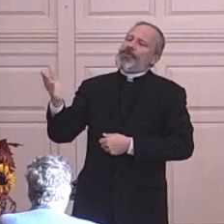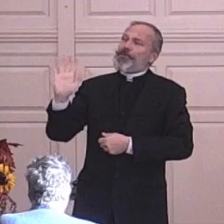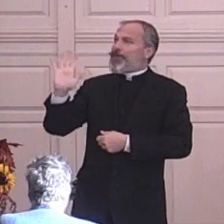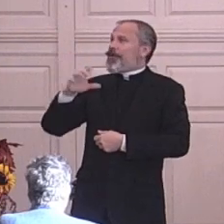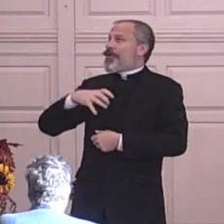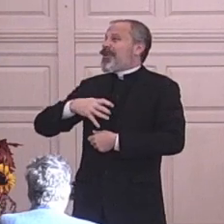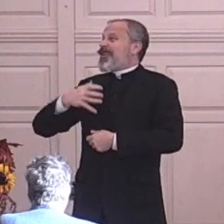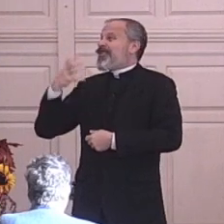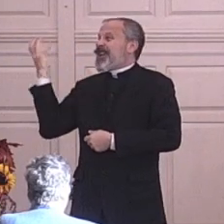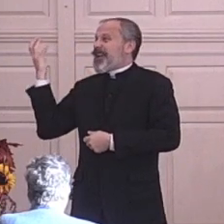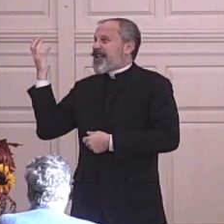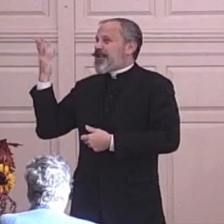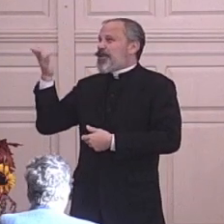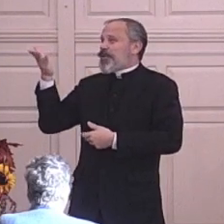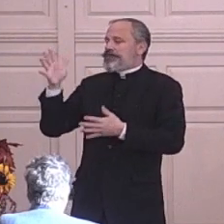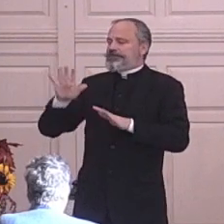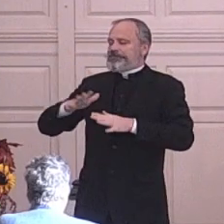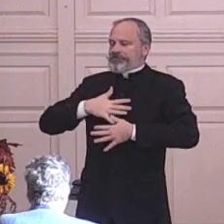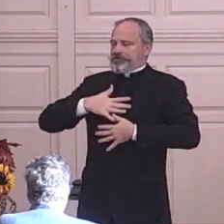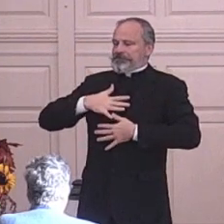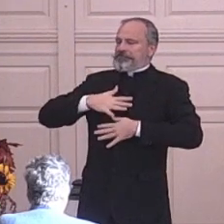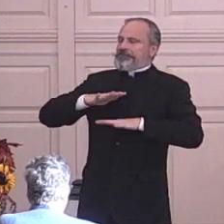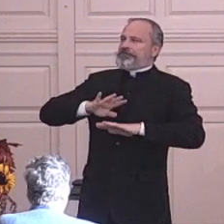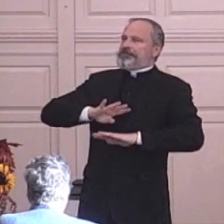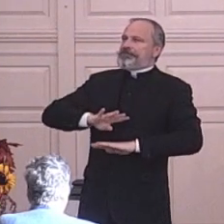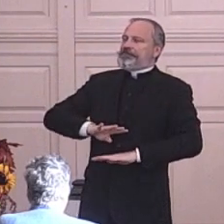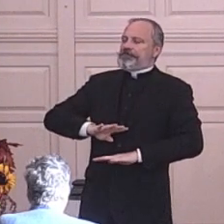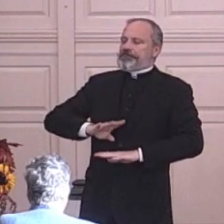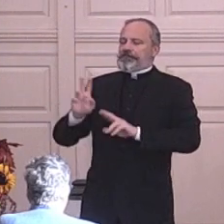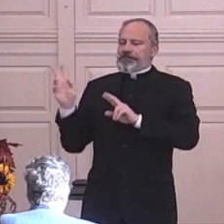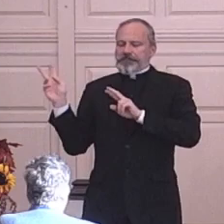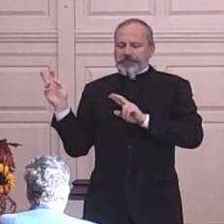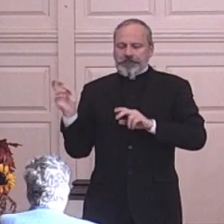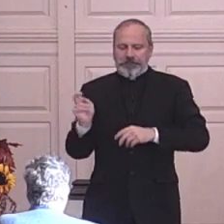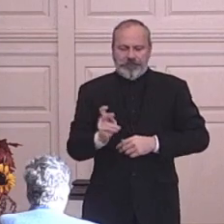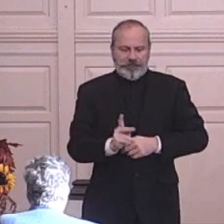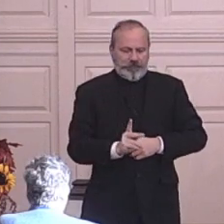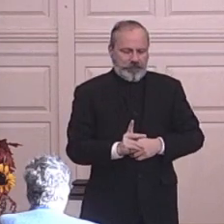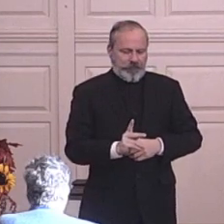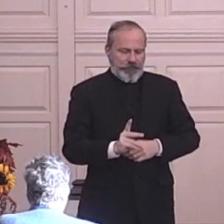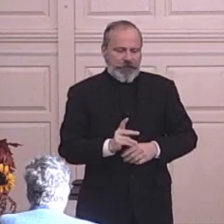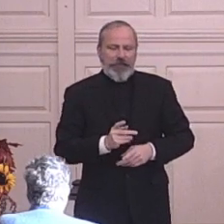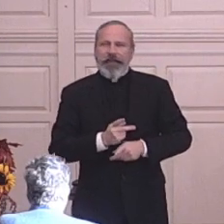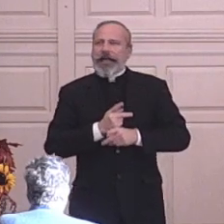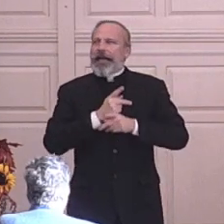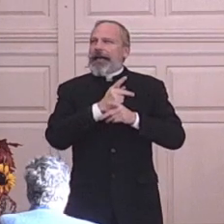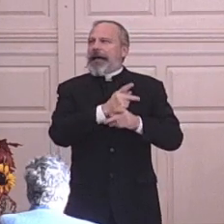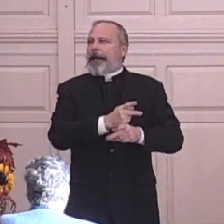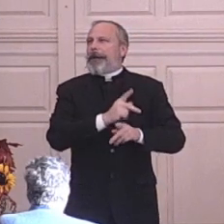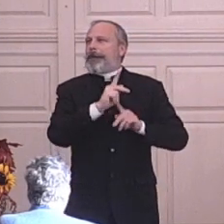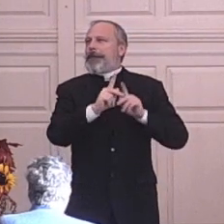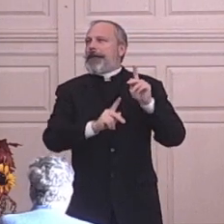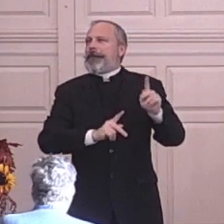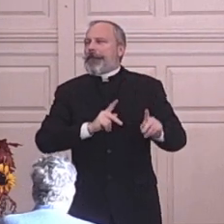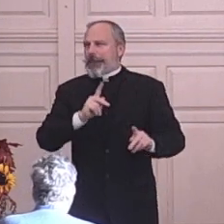your rage. You turned back the heat of your anger.